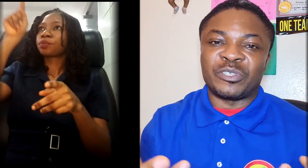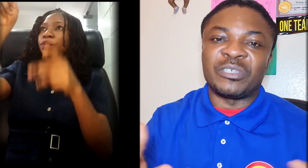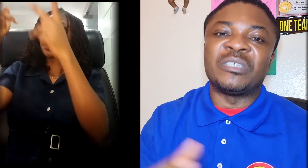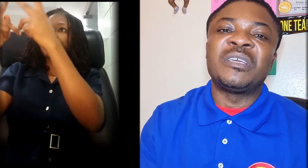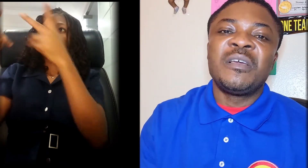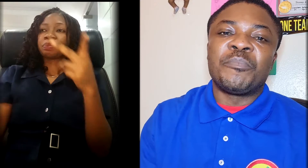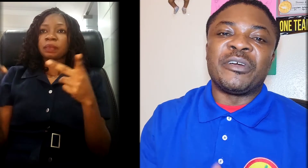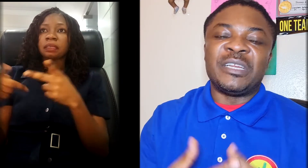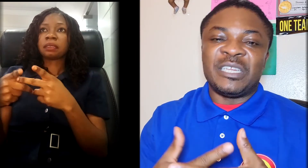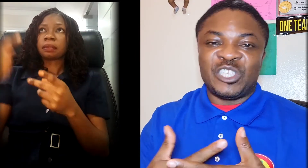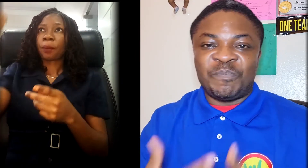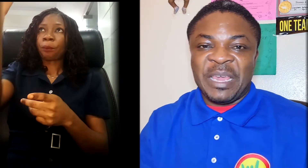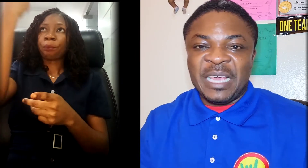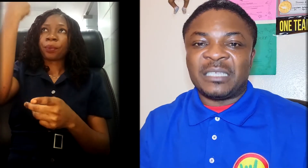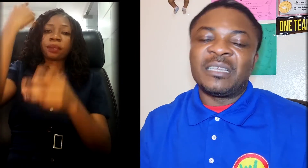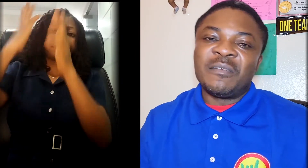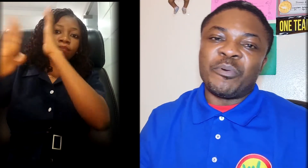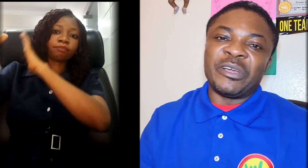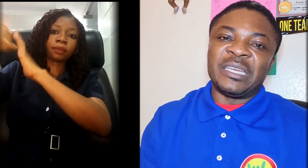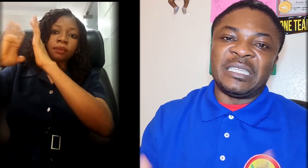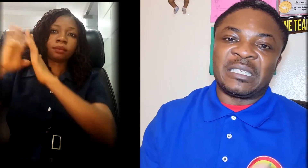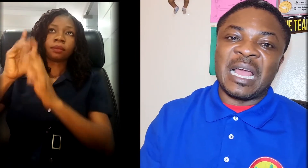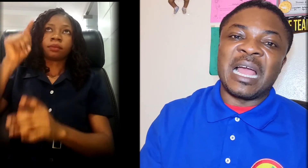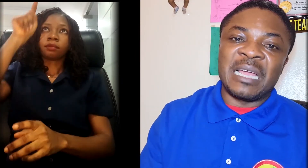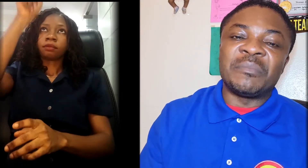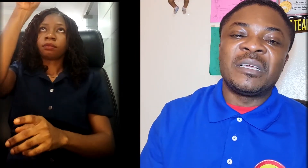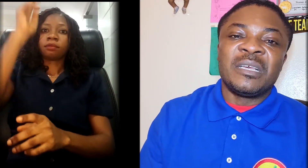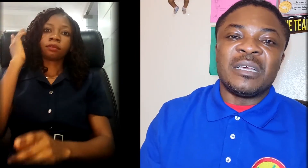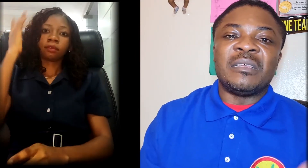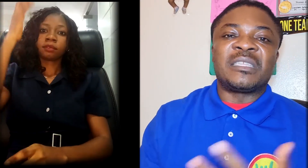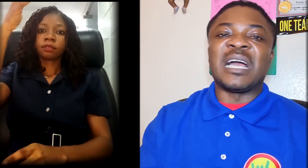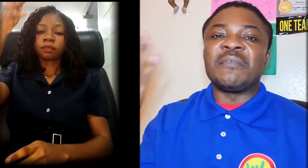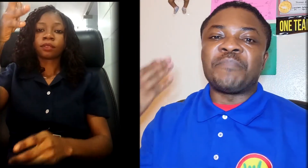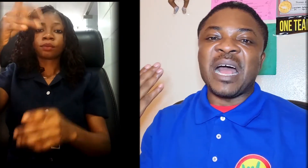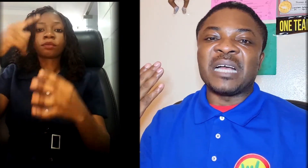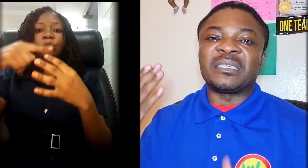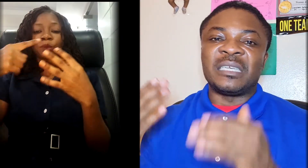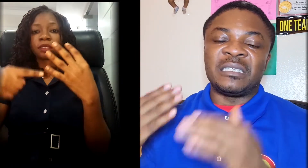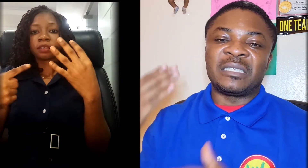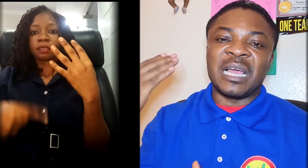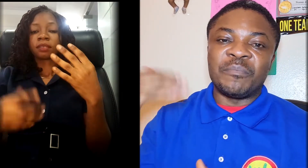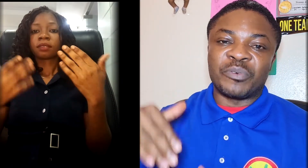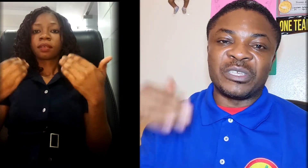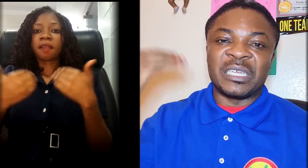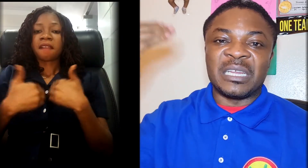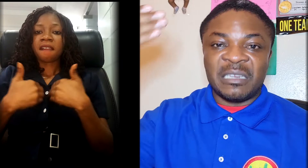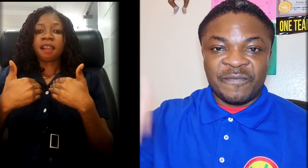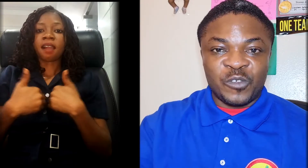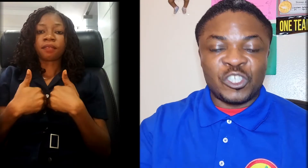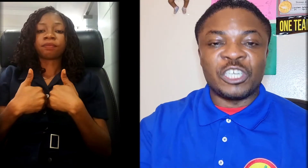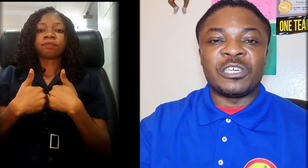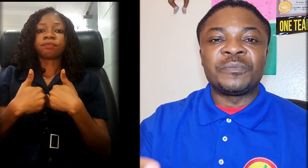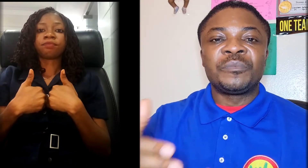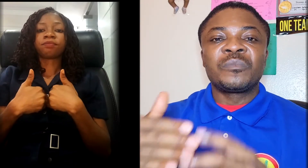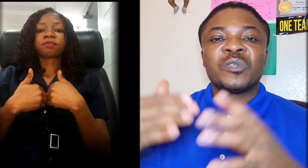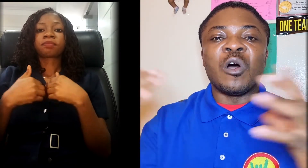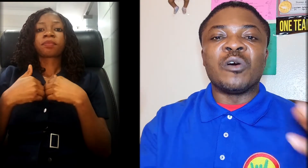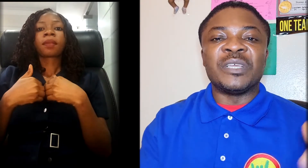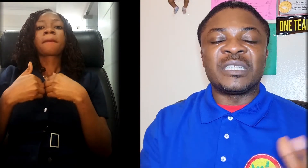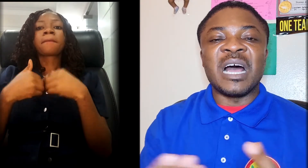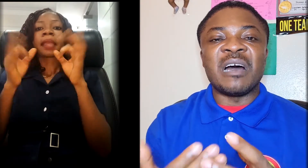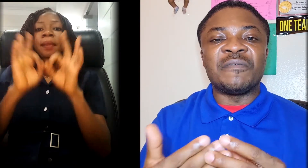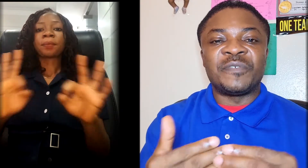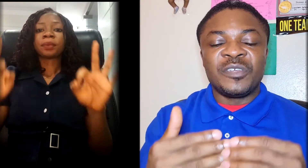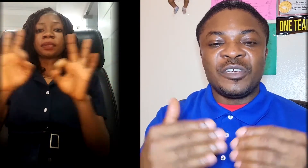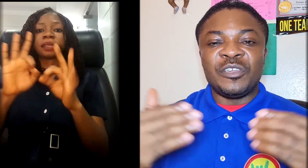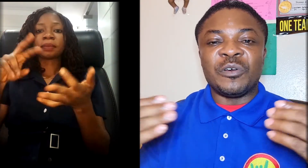at a person, pointing in a space, pointing in time past, in time present, and in the future. All